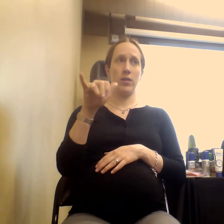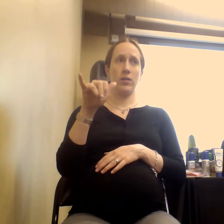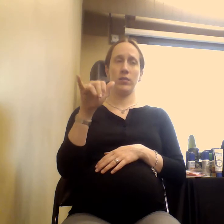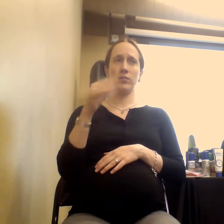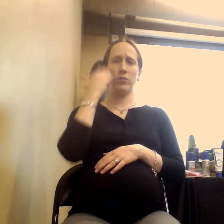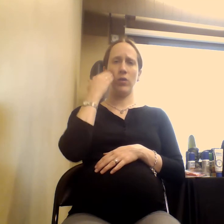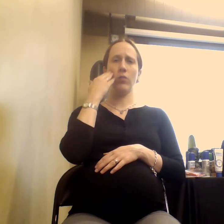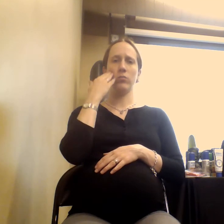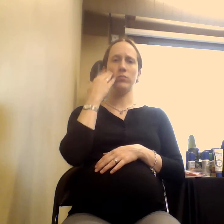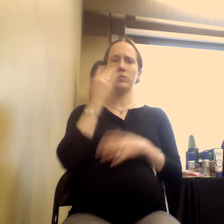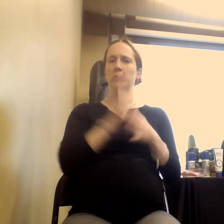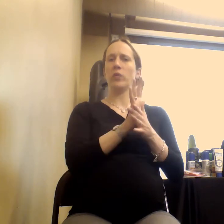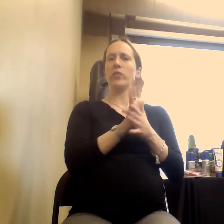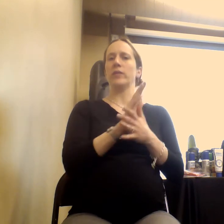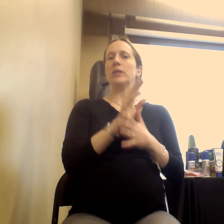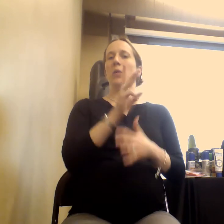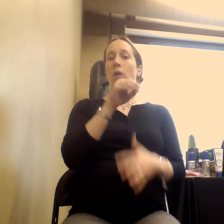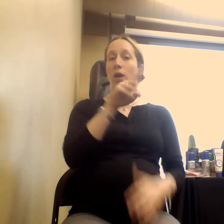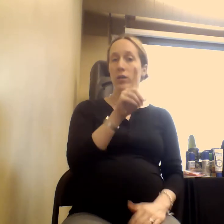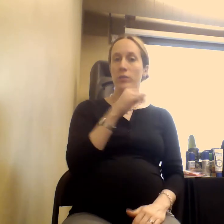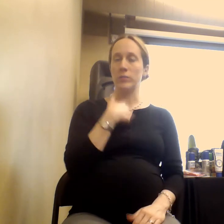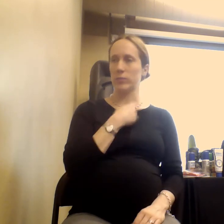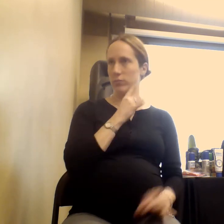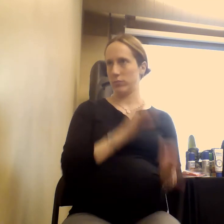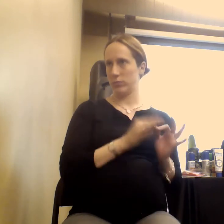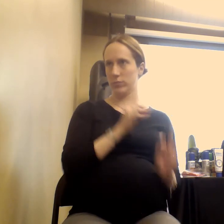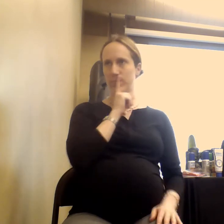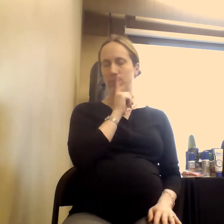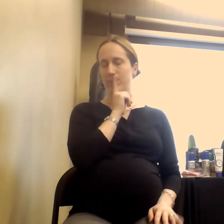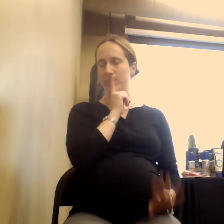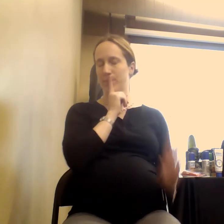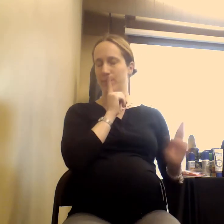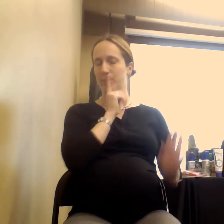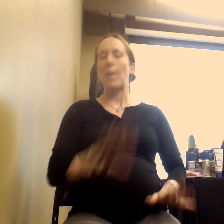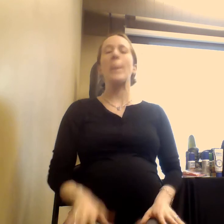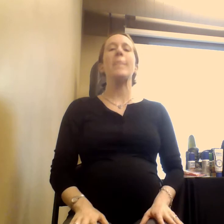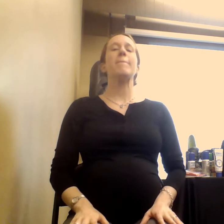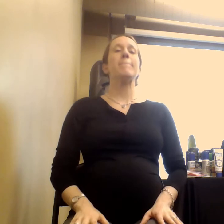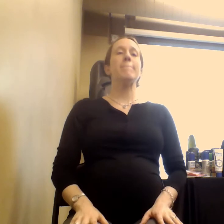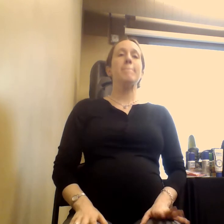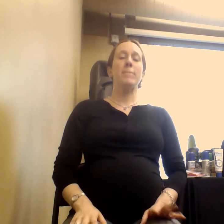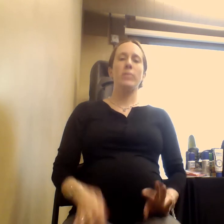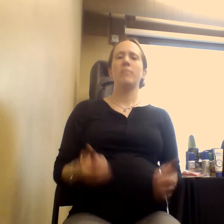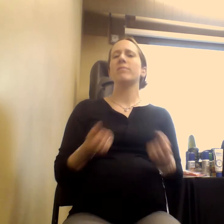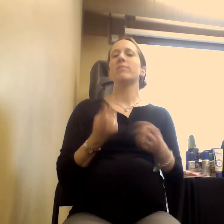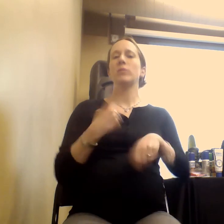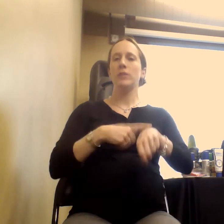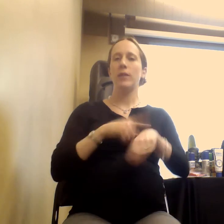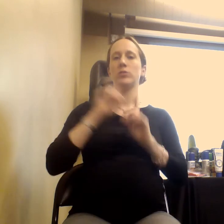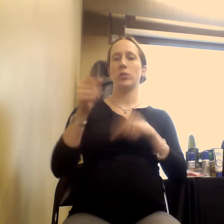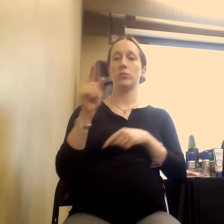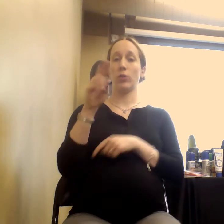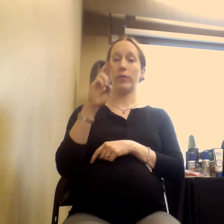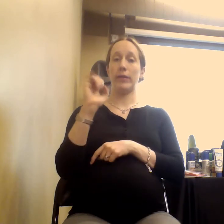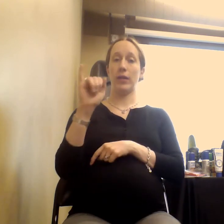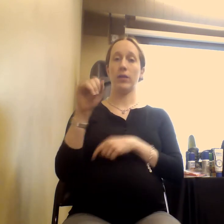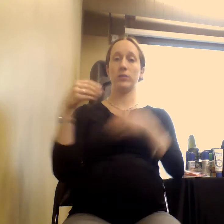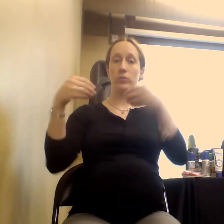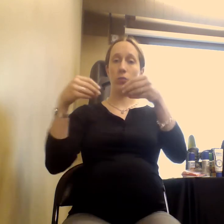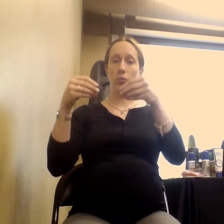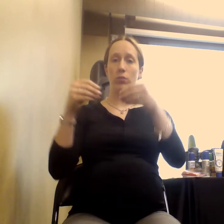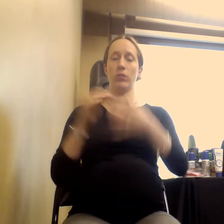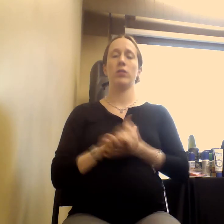So I won't comment on the movie. But in there's a couple of times where she goes to an REI and she needs help because she got a boot that was too small,